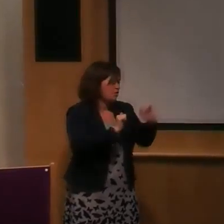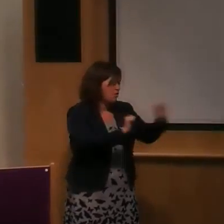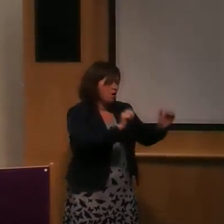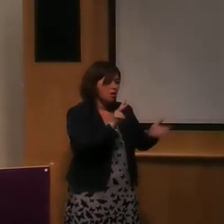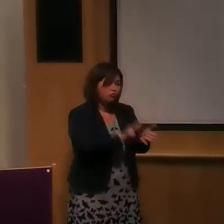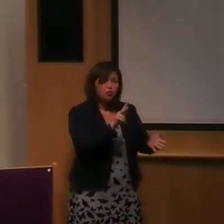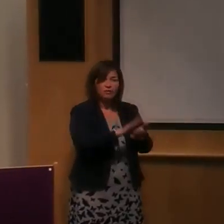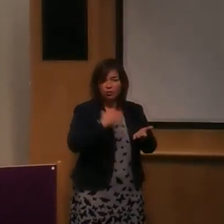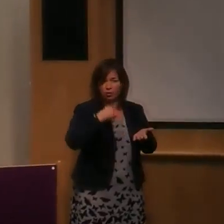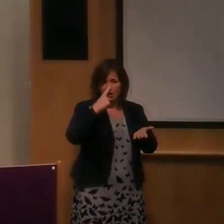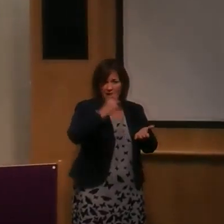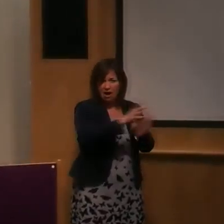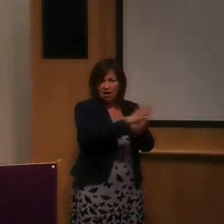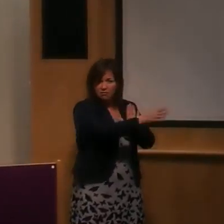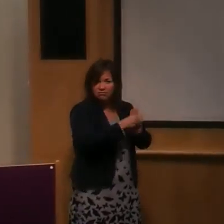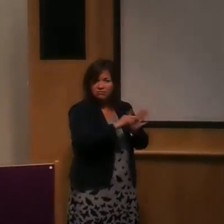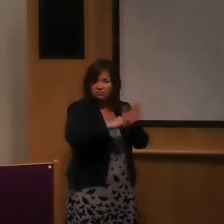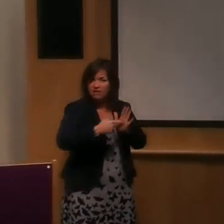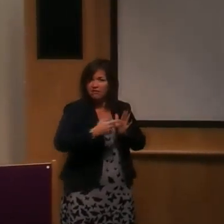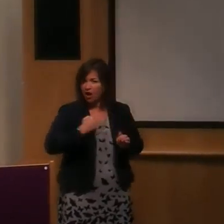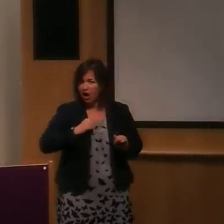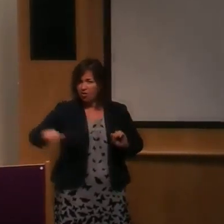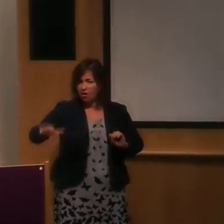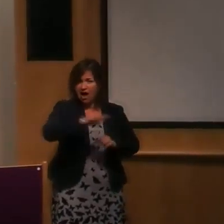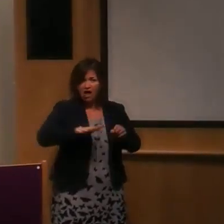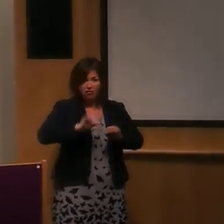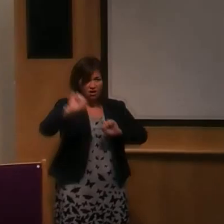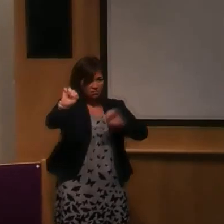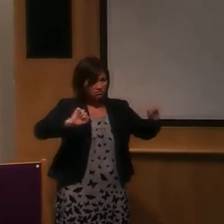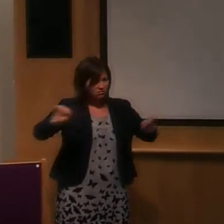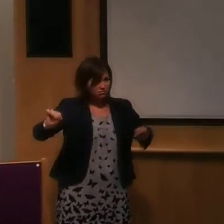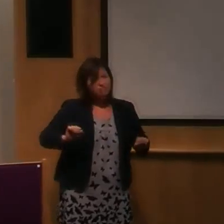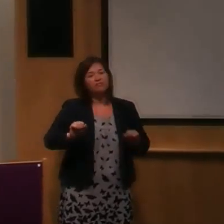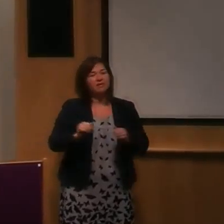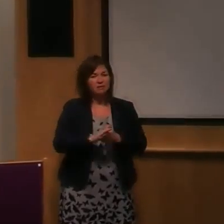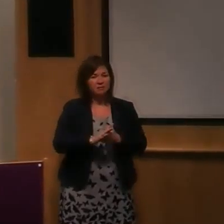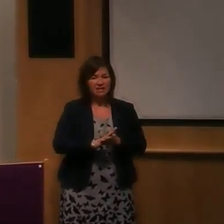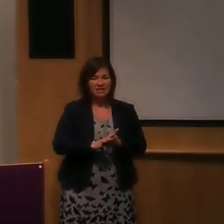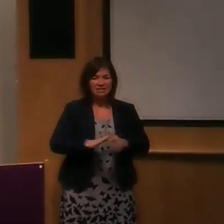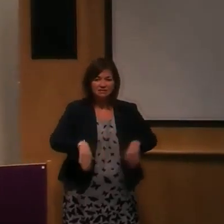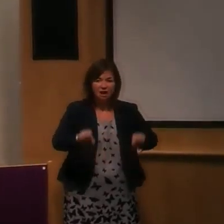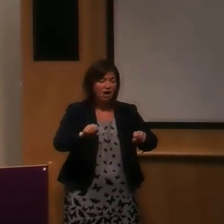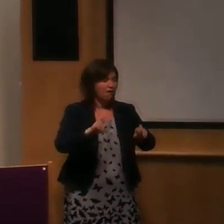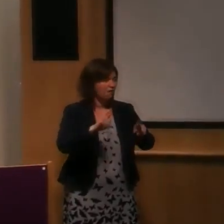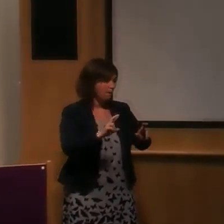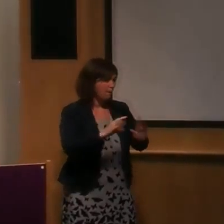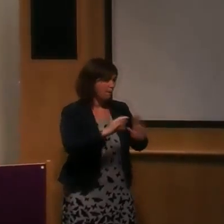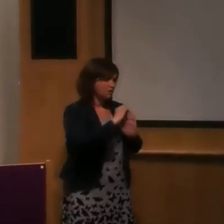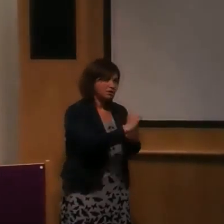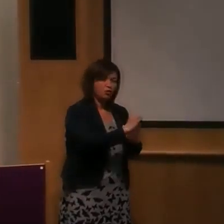is doing and the support that they're providing, but also recognition of the benchmark